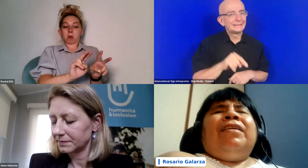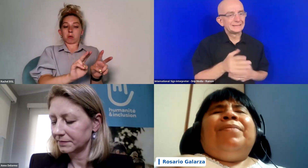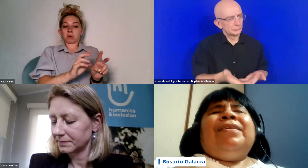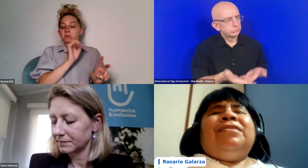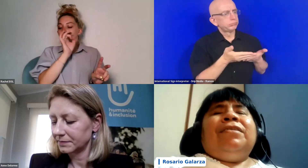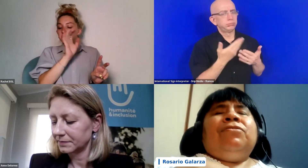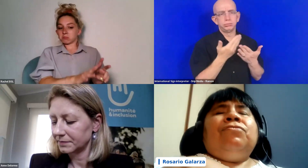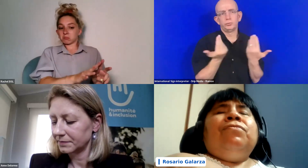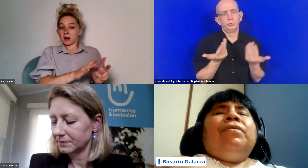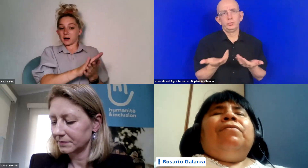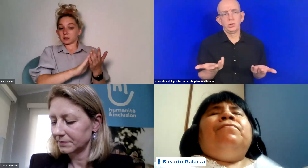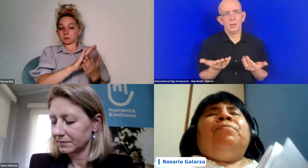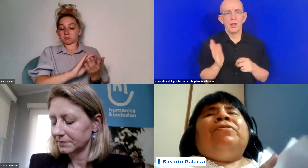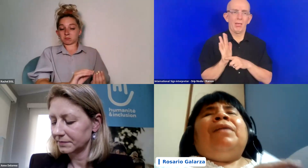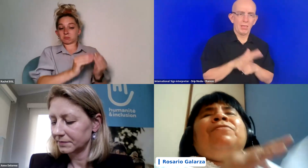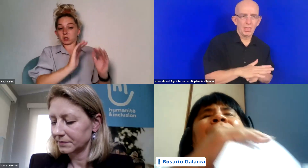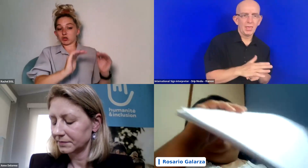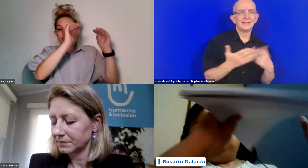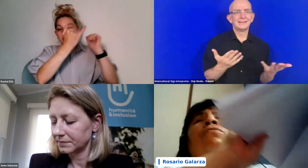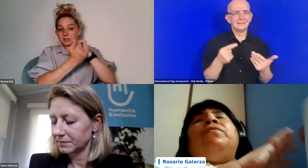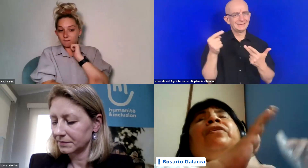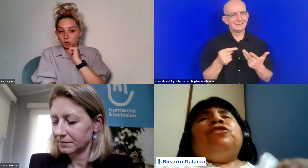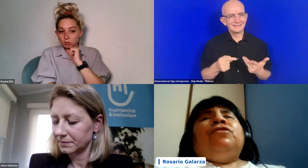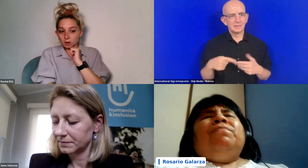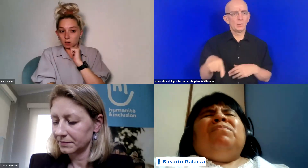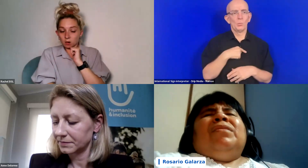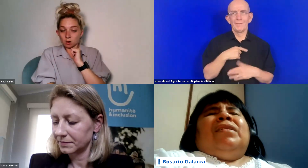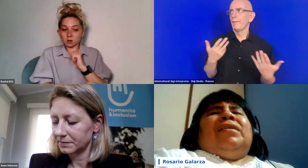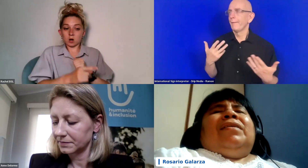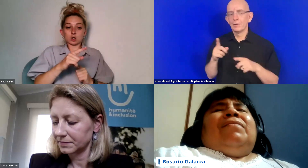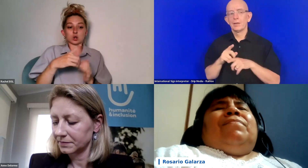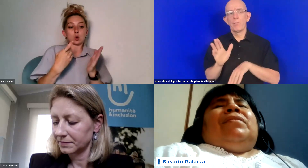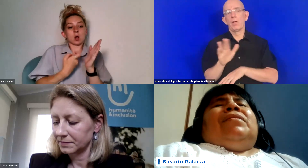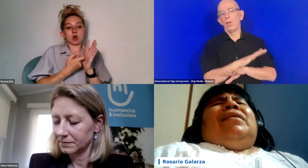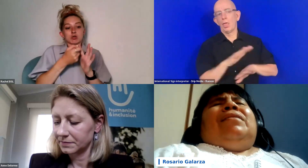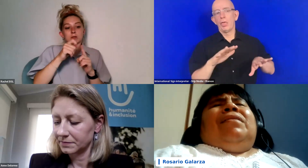their vulnerability to reproductive coercion.